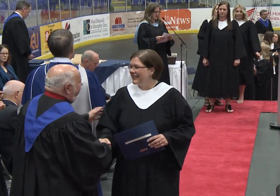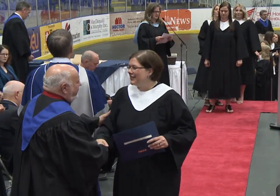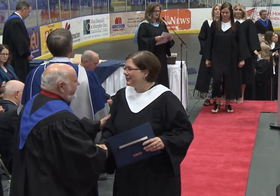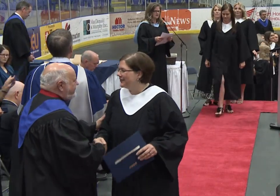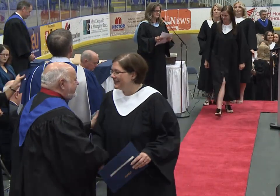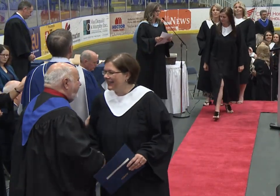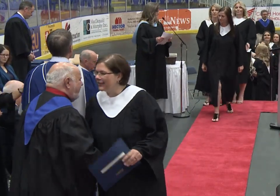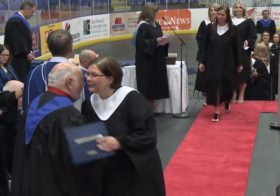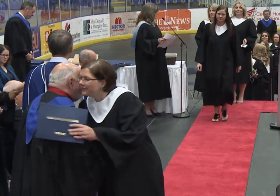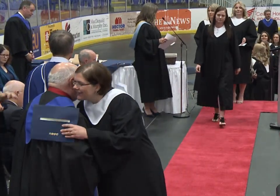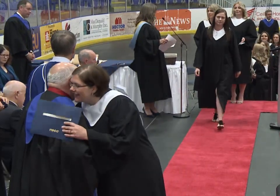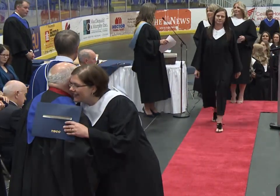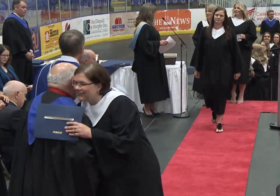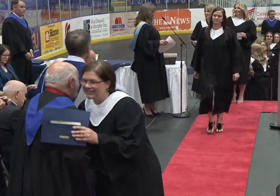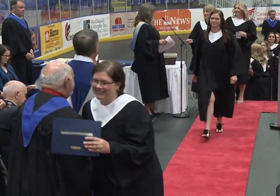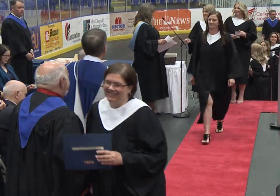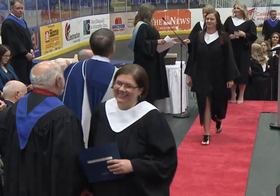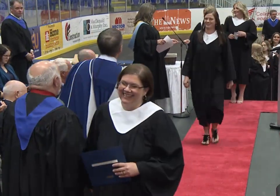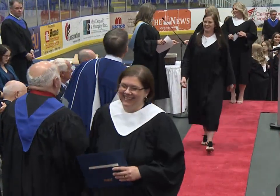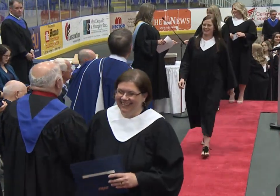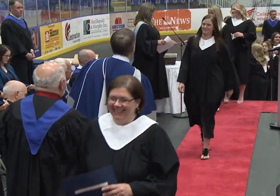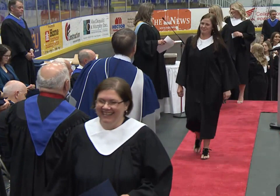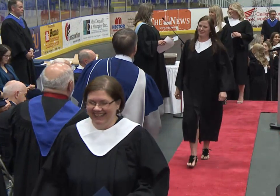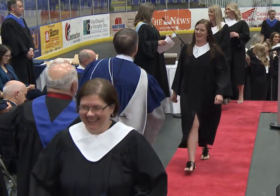Chancey McDonald.